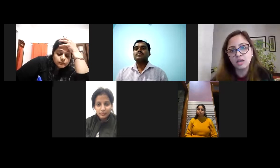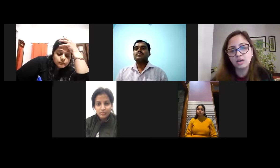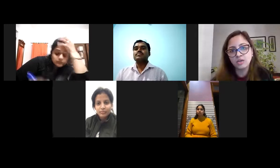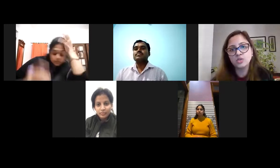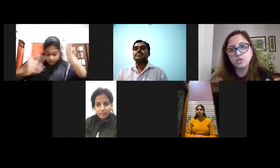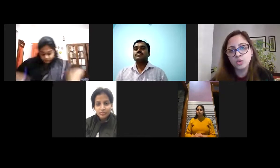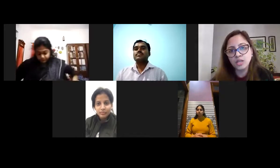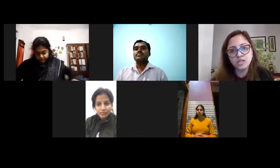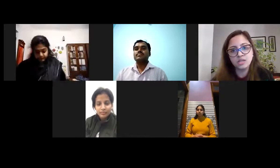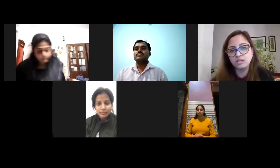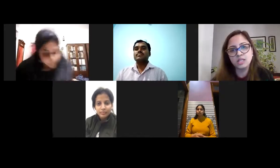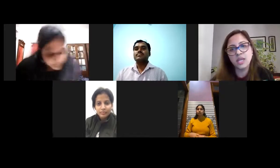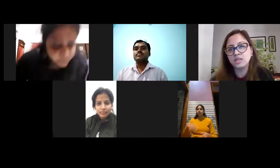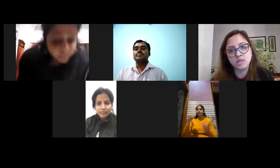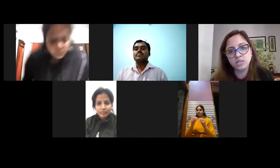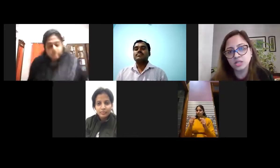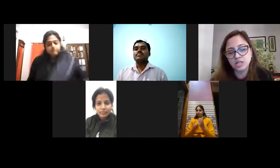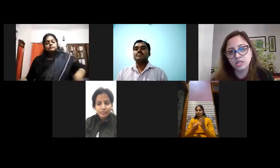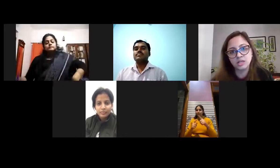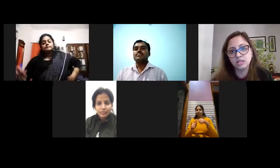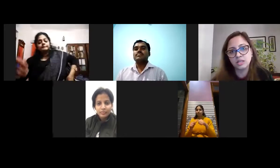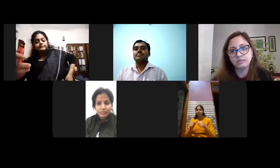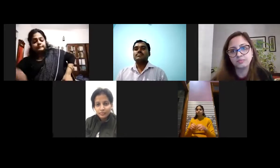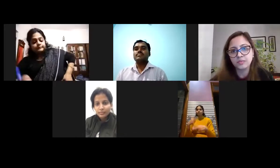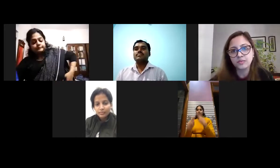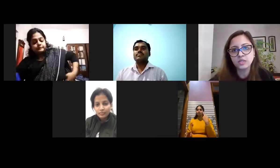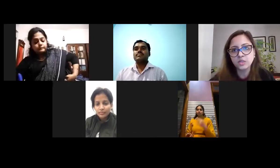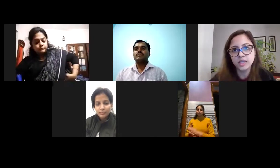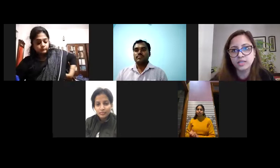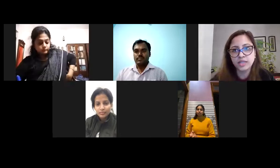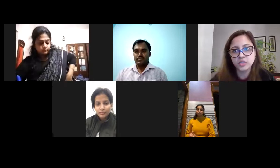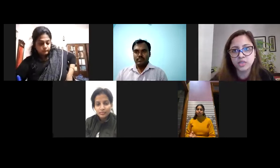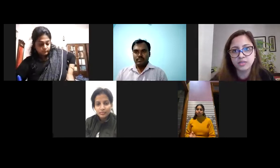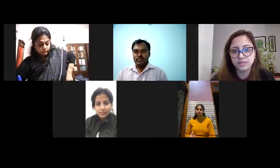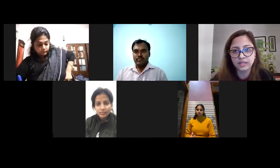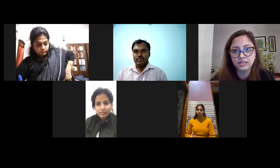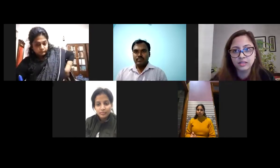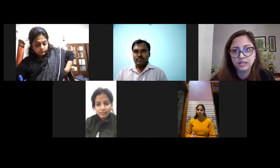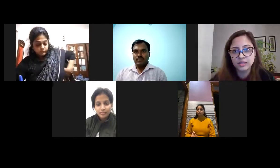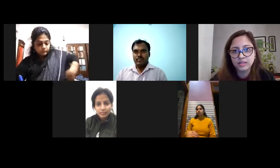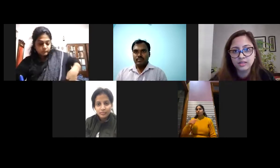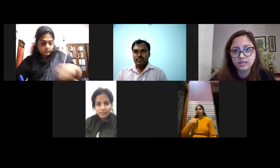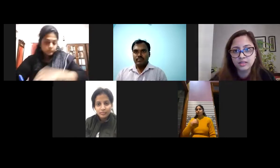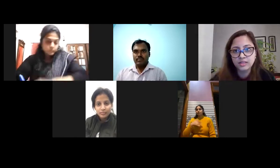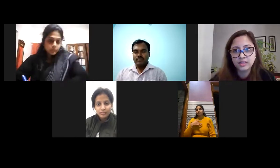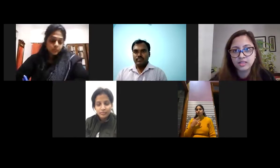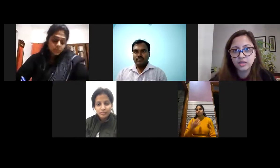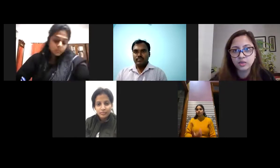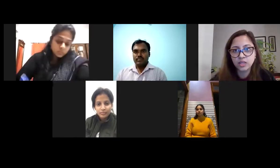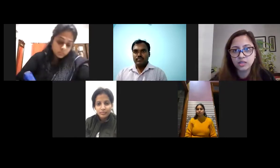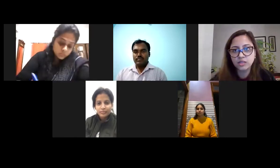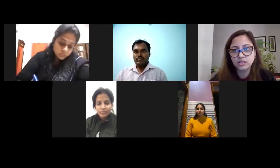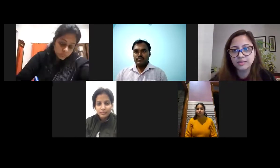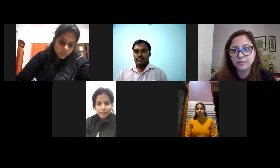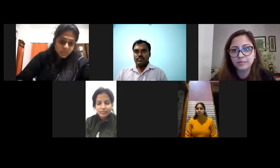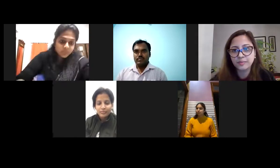Bertha's story, it ends up disintegrating it. So yeah, that's what I feel. Is that